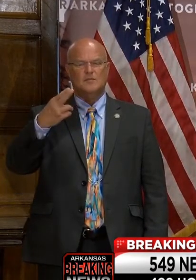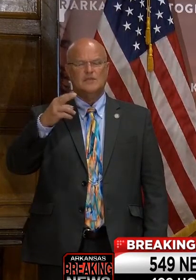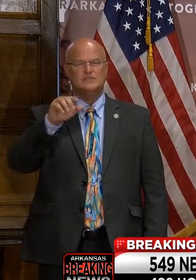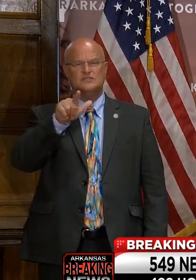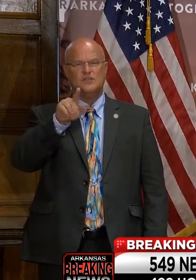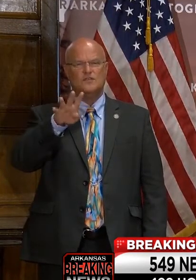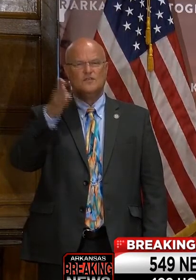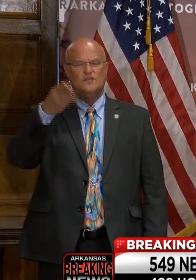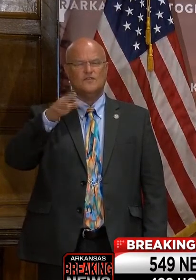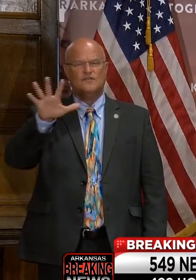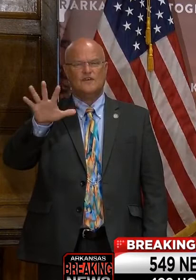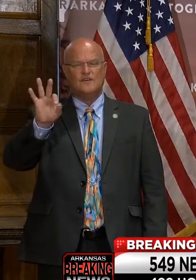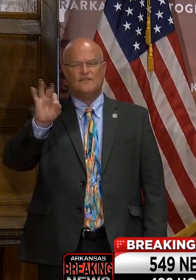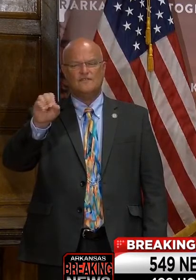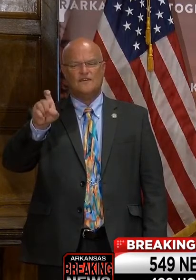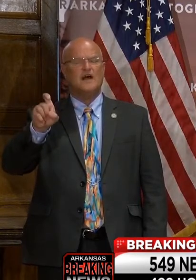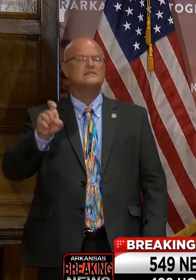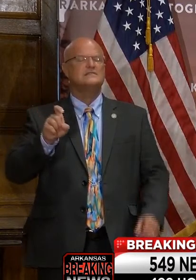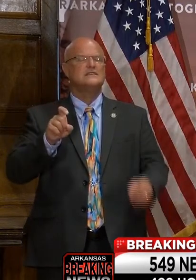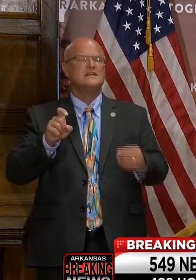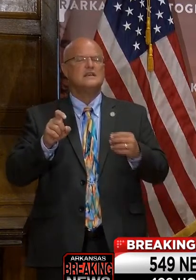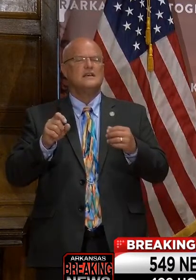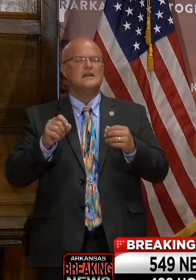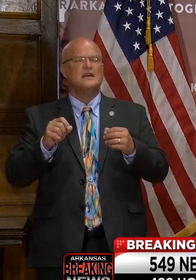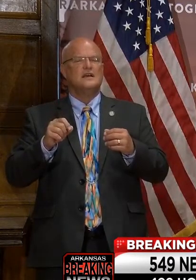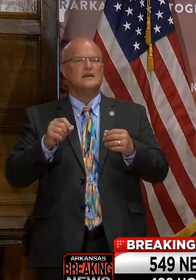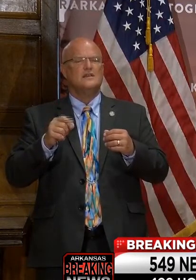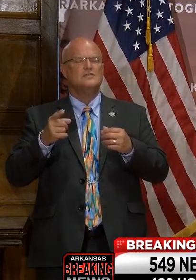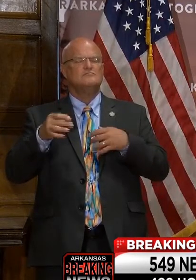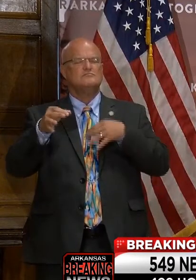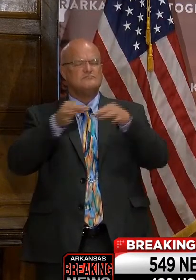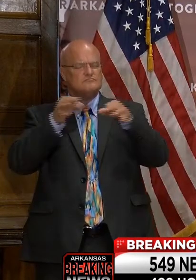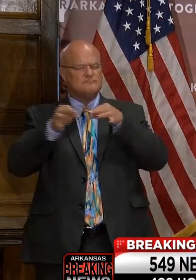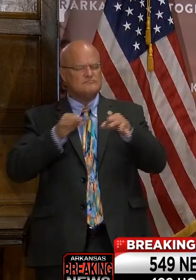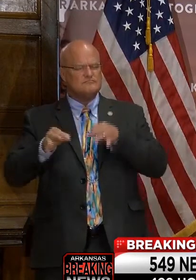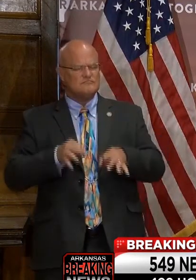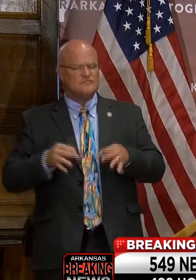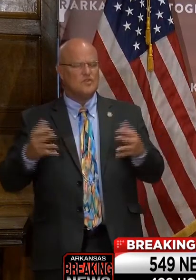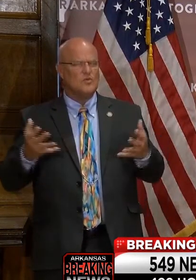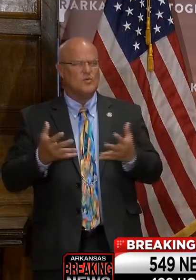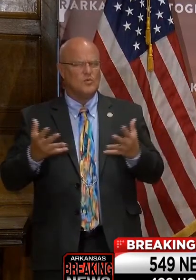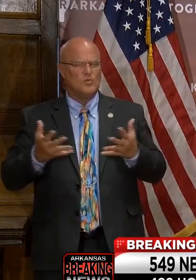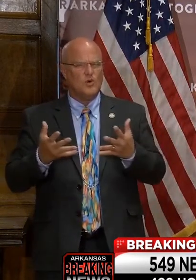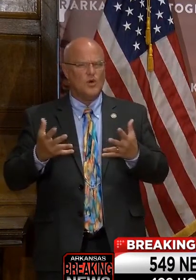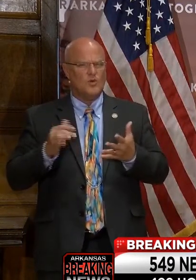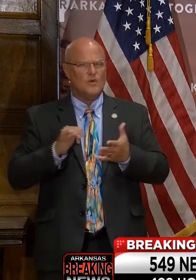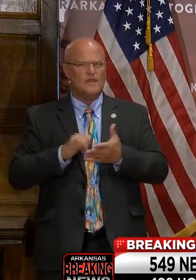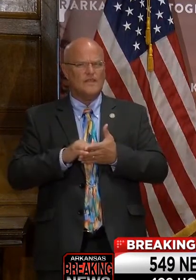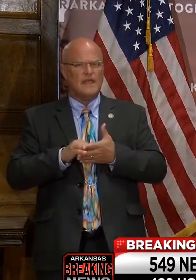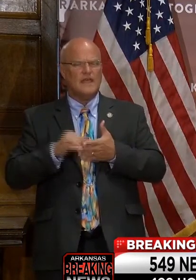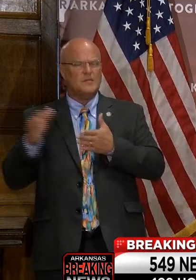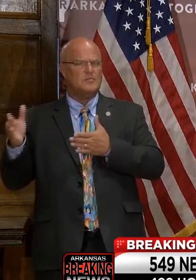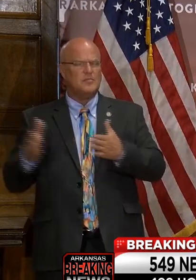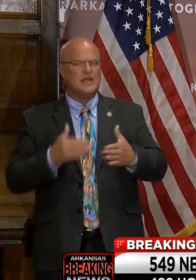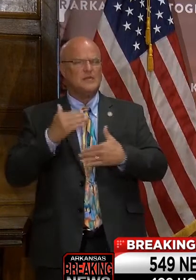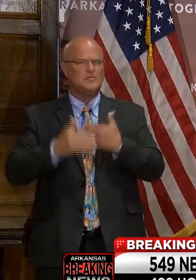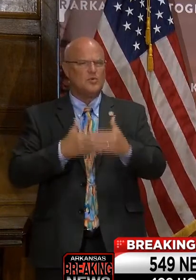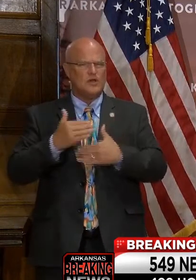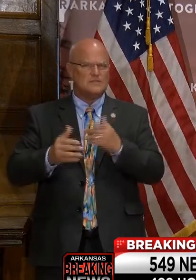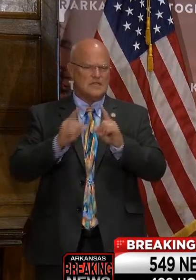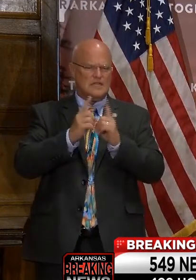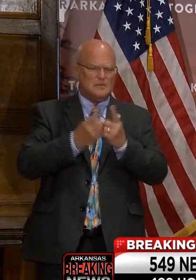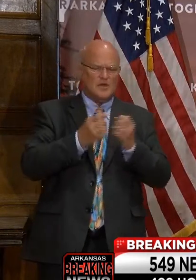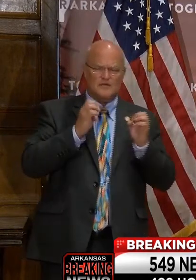Fox. Can you guys walk me through what was that plan process? Was it the Department